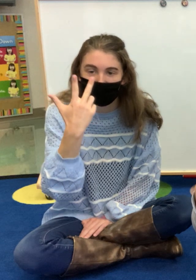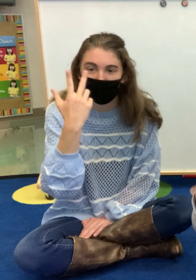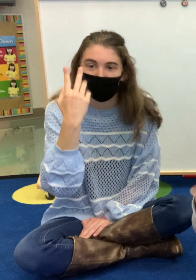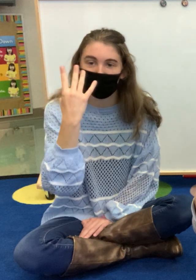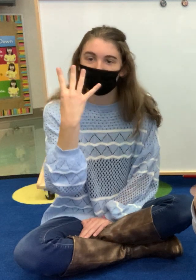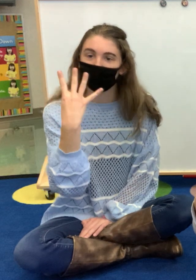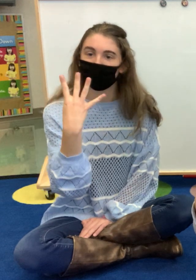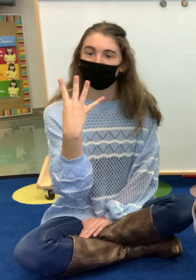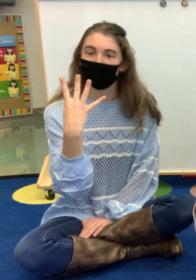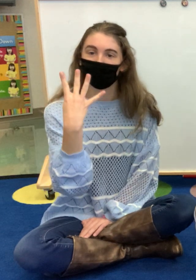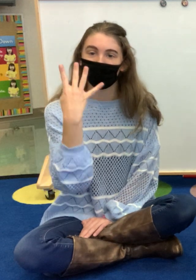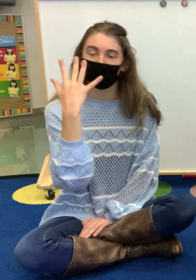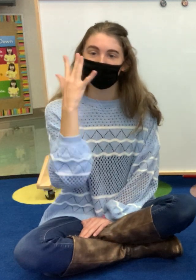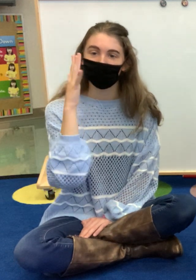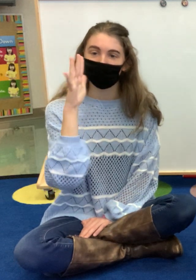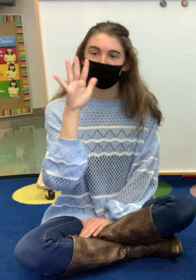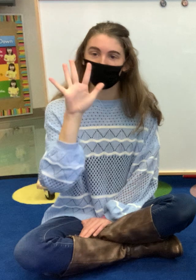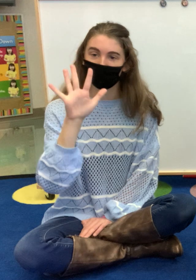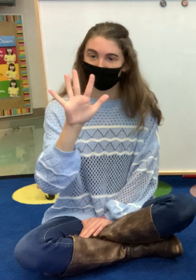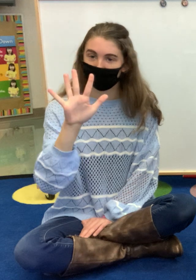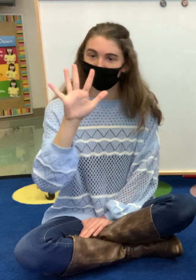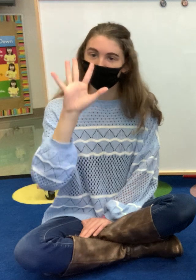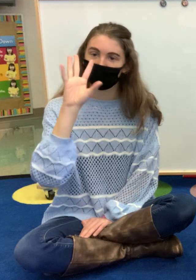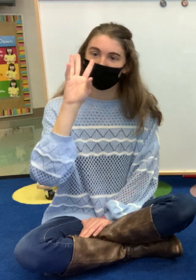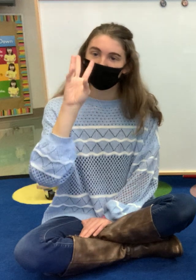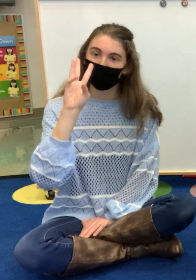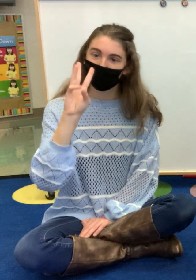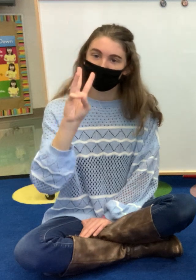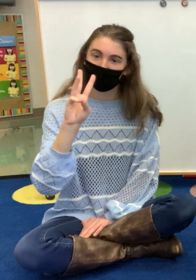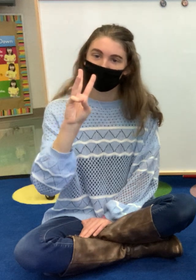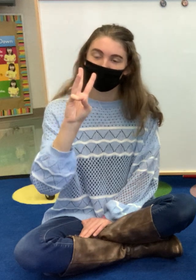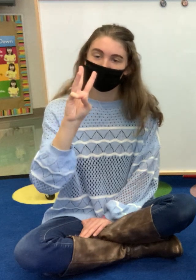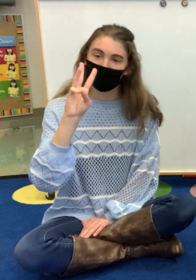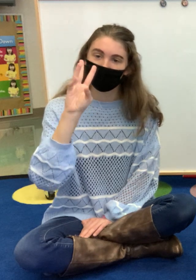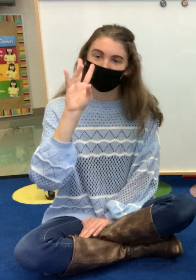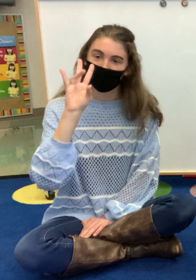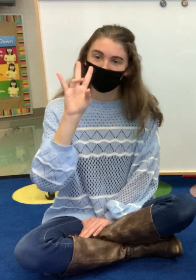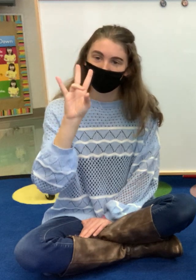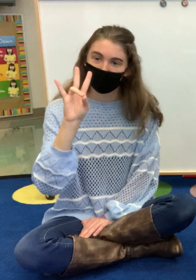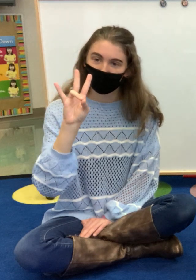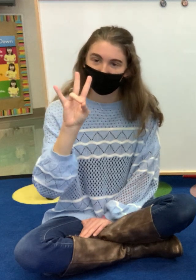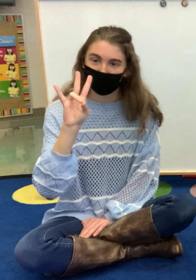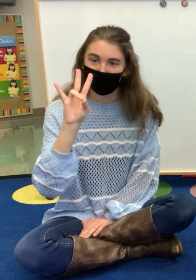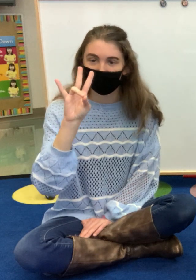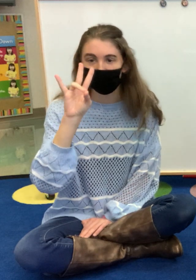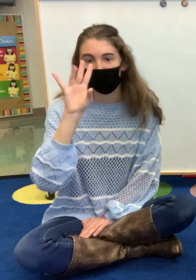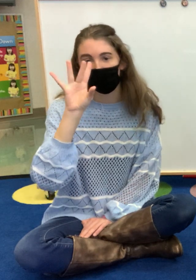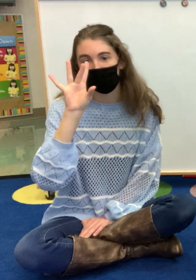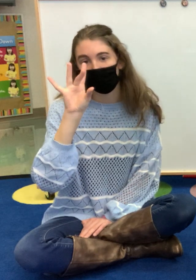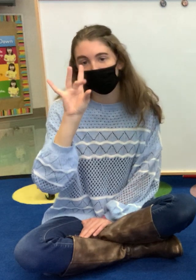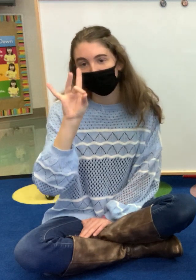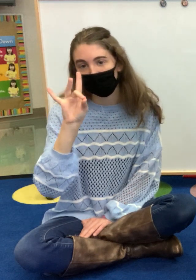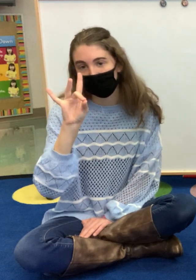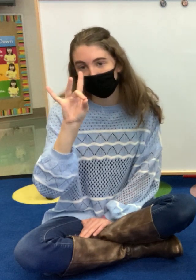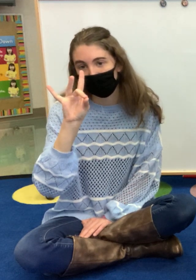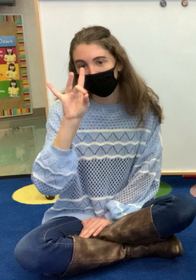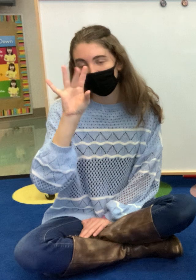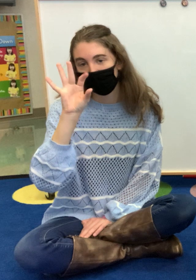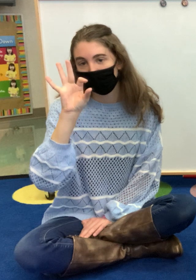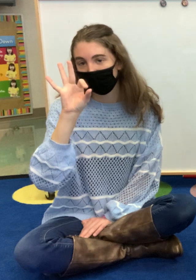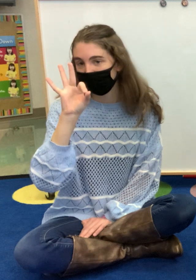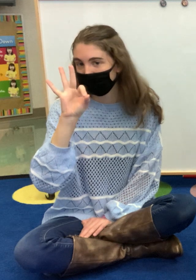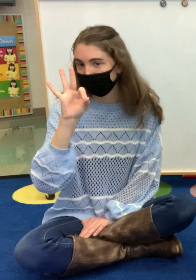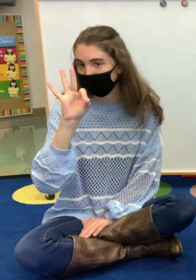three, four, five, six, seven,